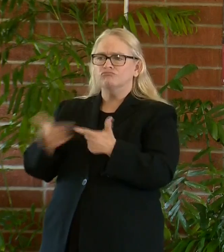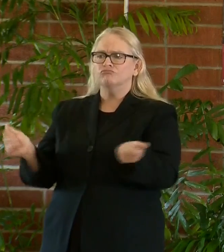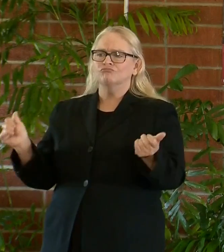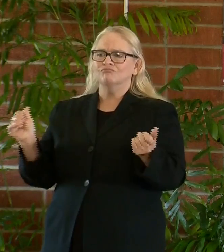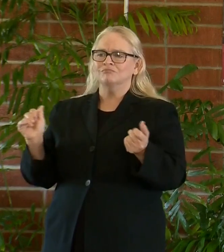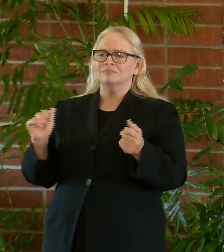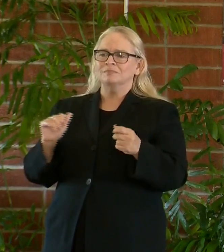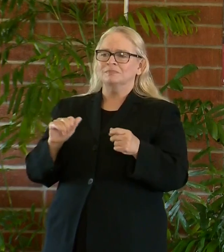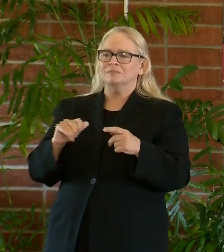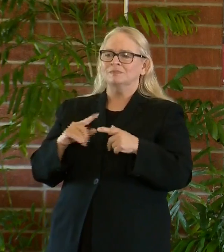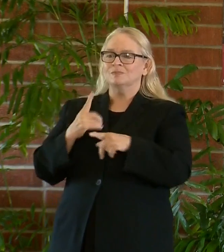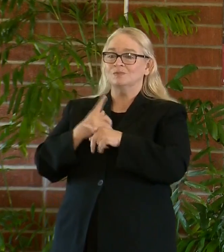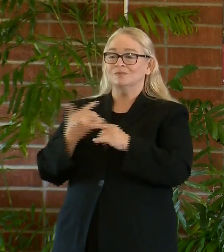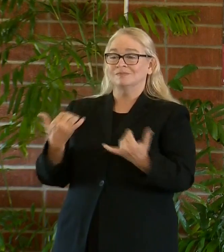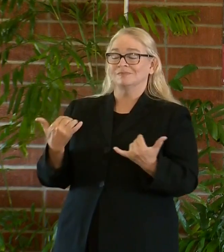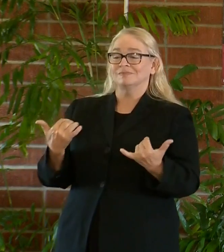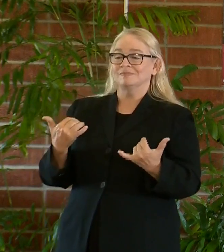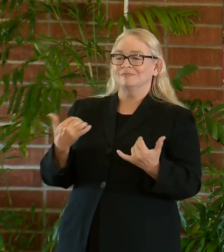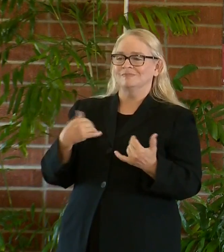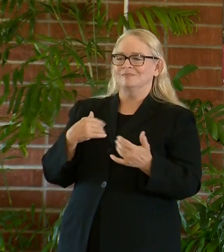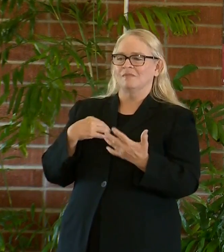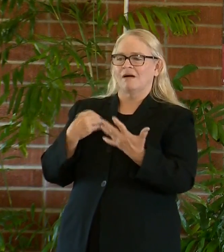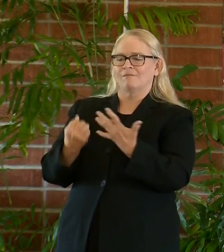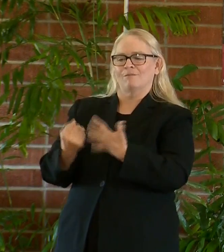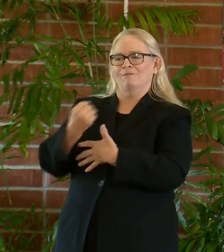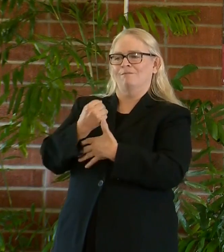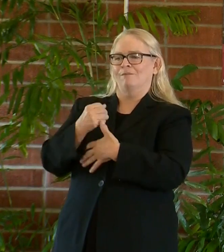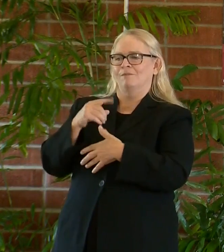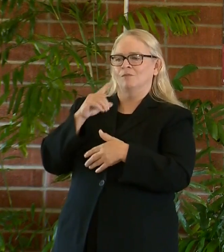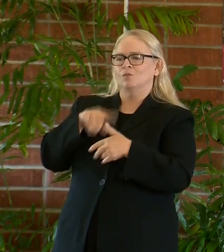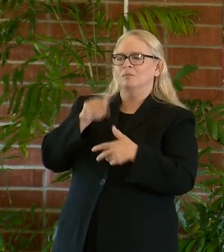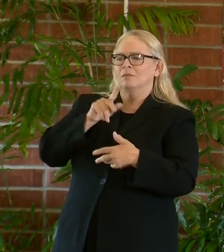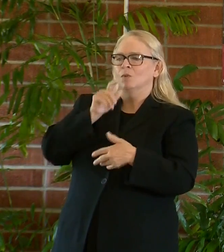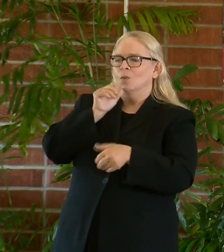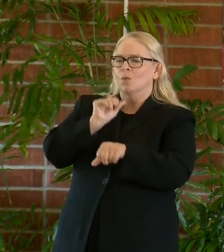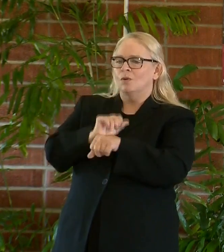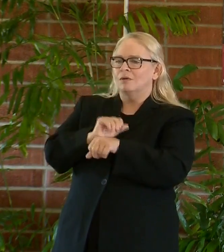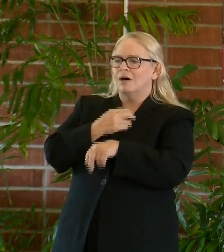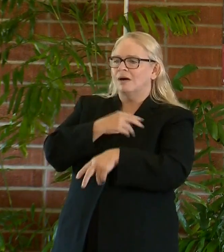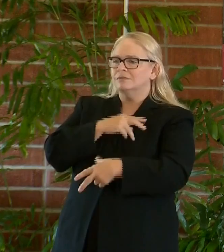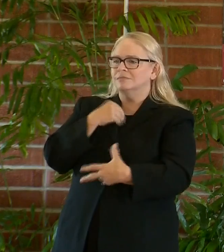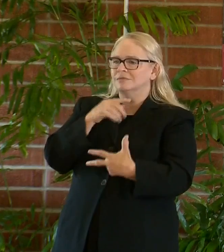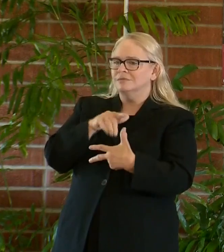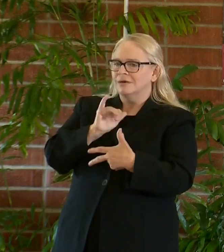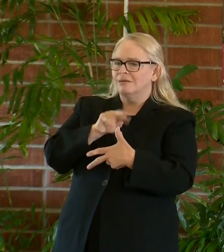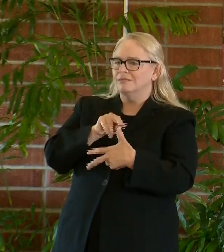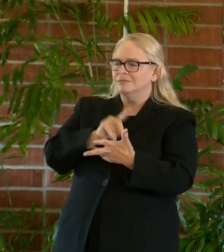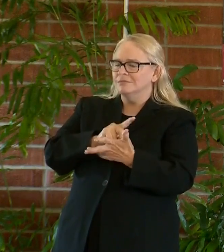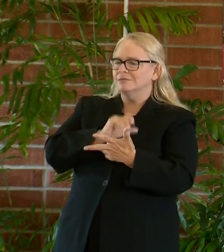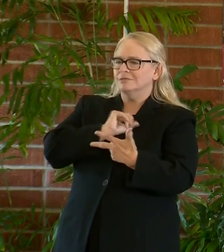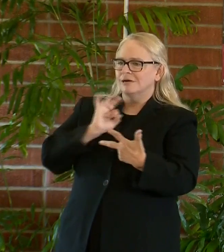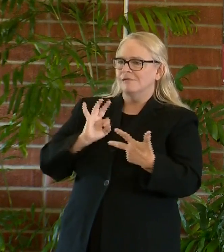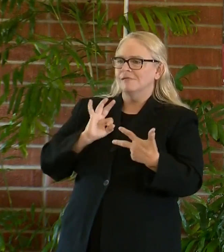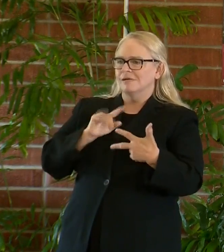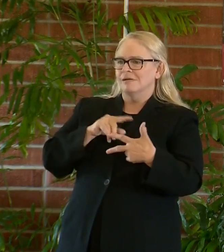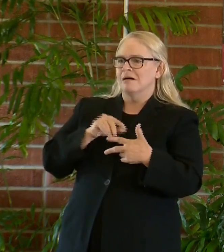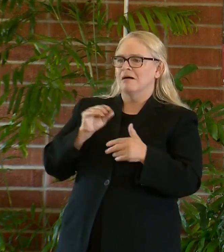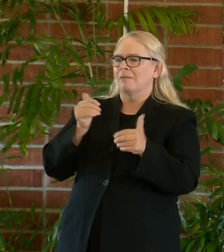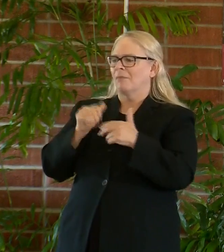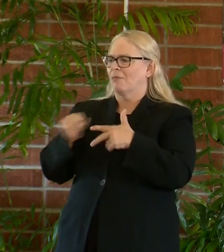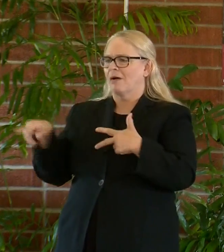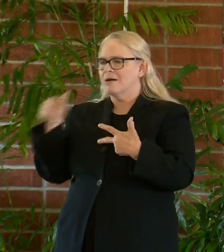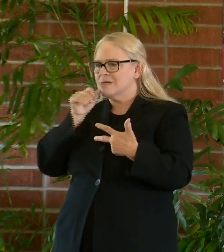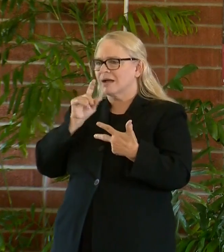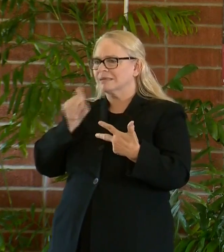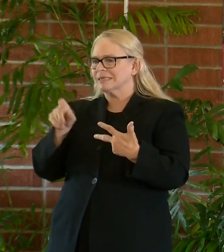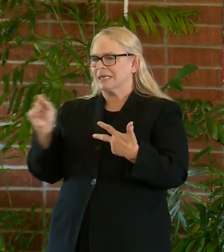testing for those who need it the most and for public health purposes. As we continue to increase capacity, and we are doing that, as you see the numbers